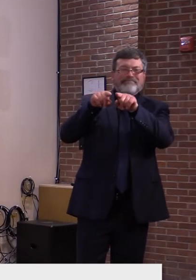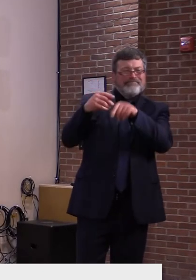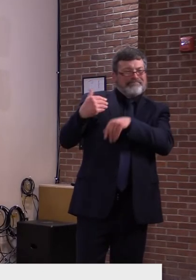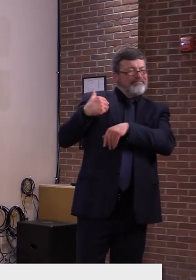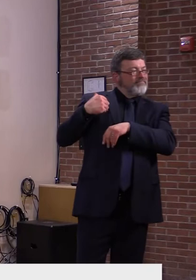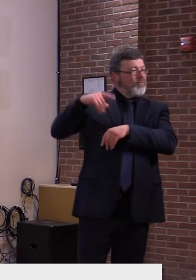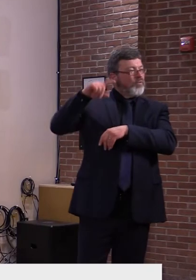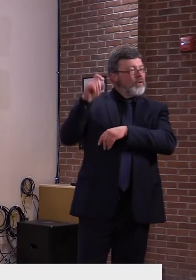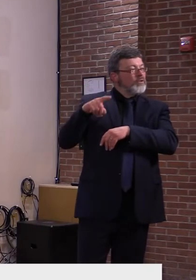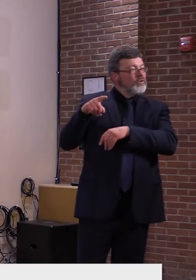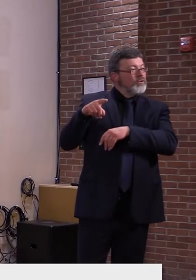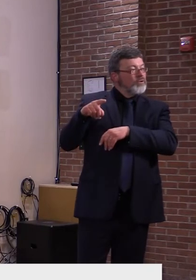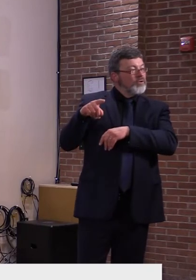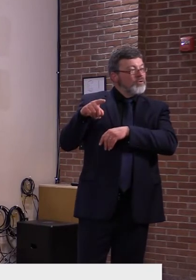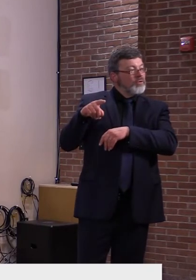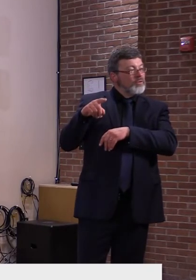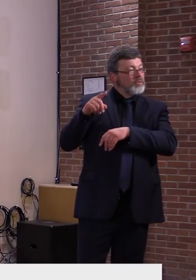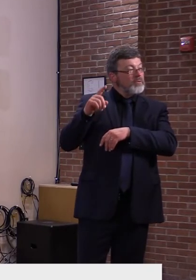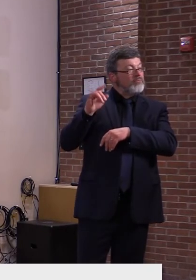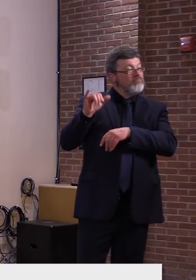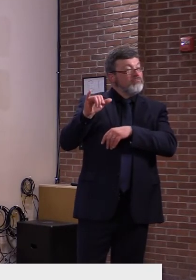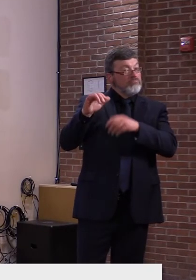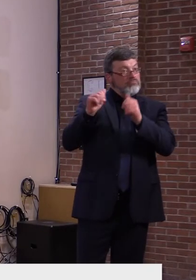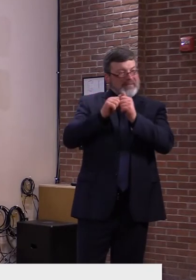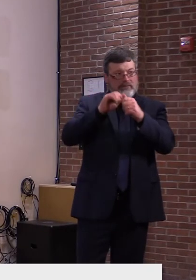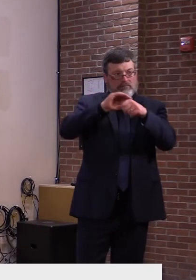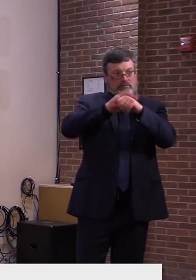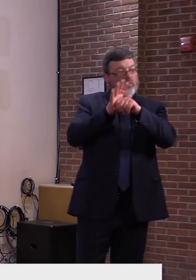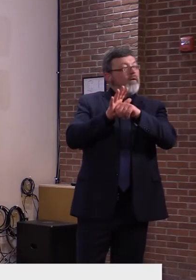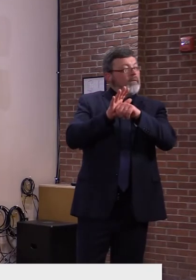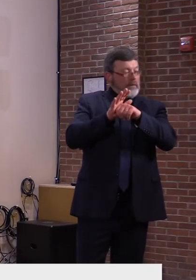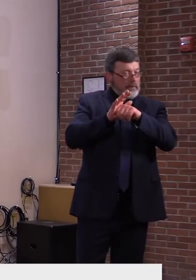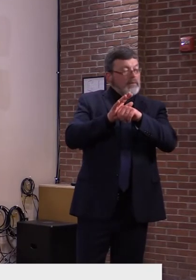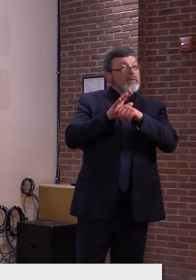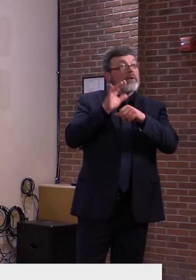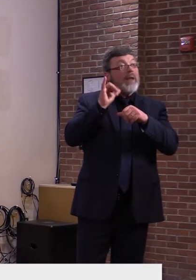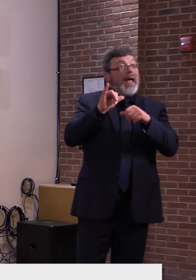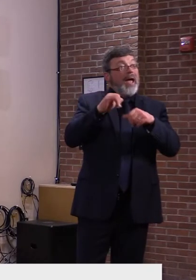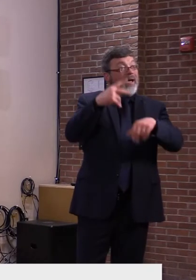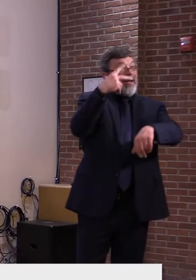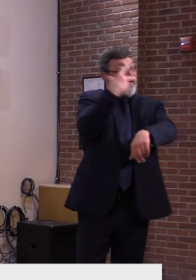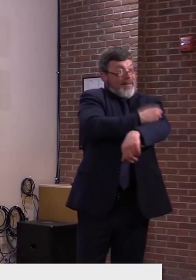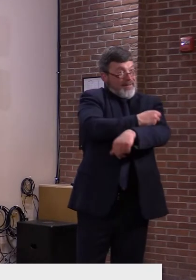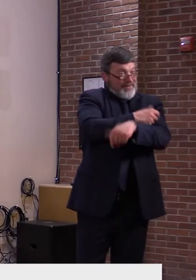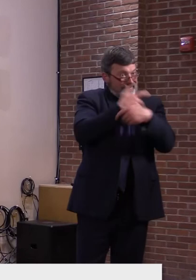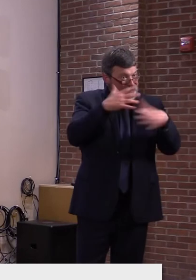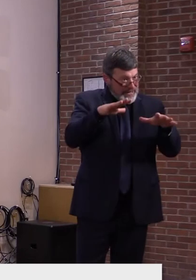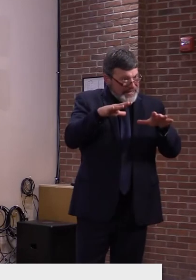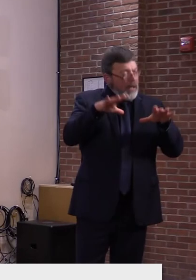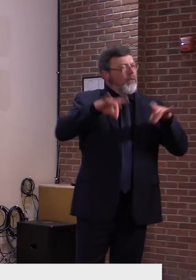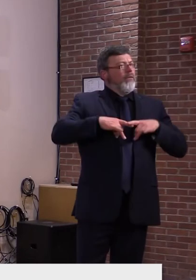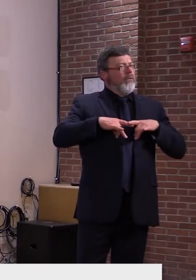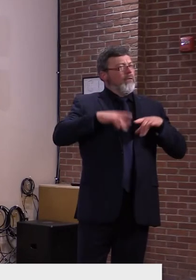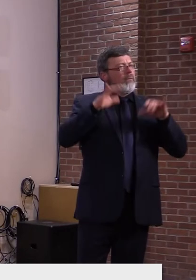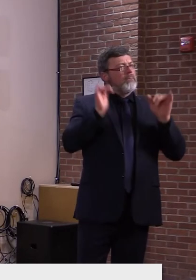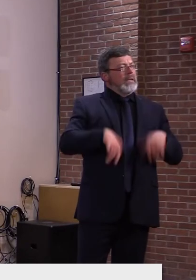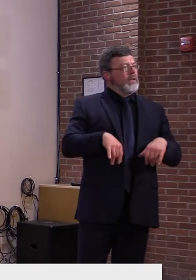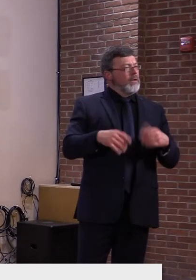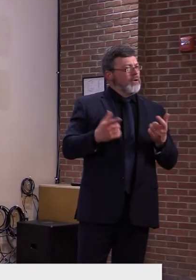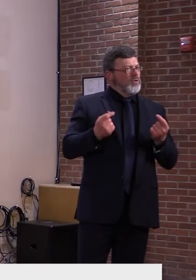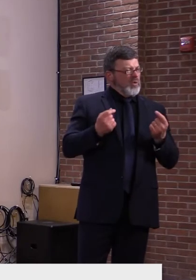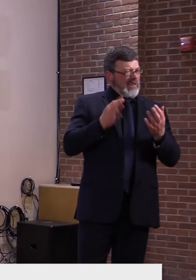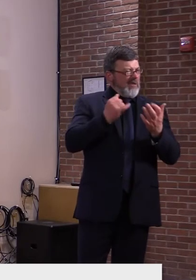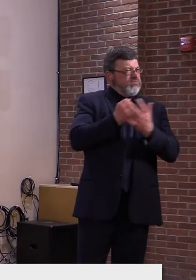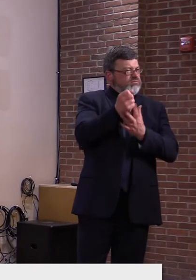rate, because I took a look at the data that reporter was mentioning, And it is more than